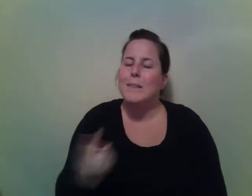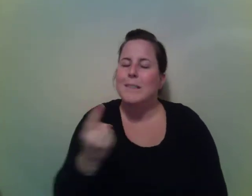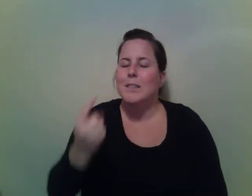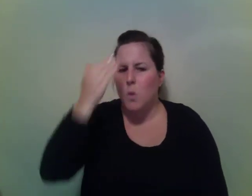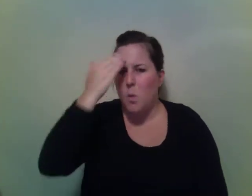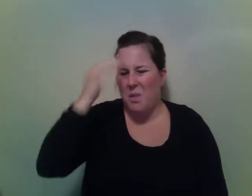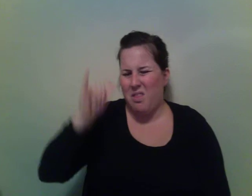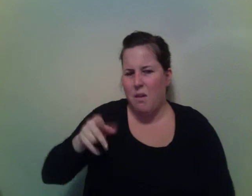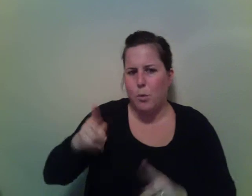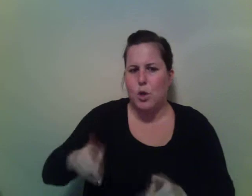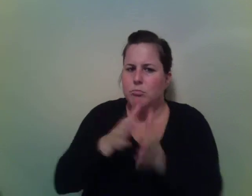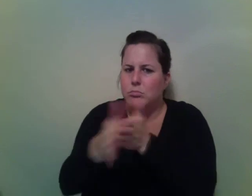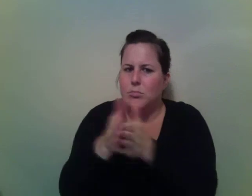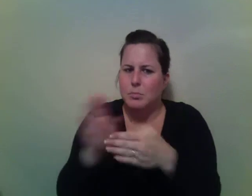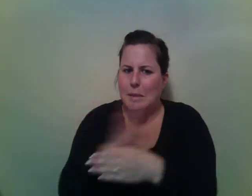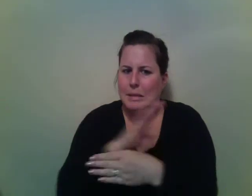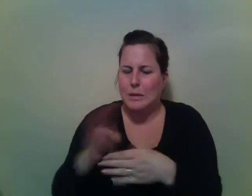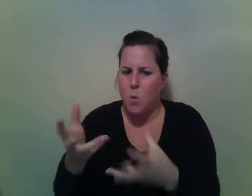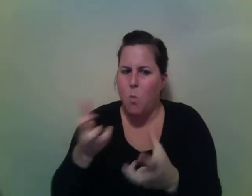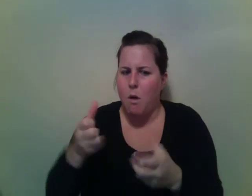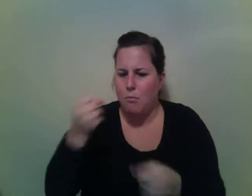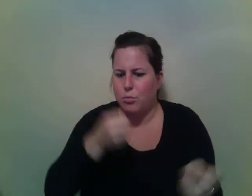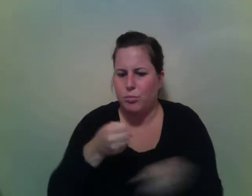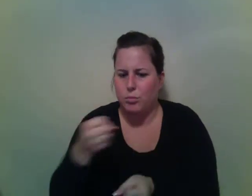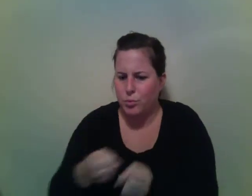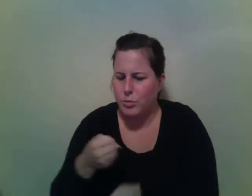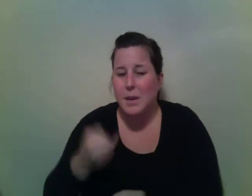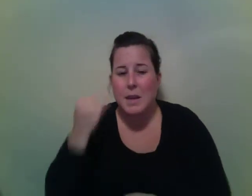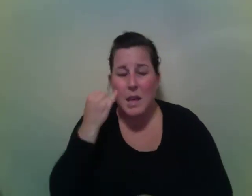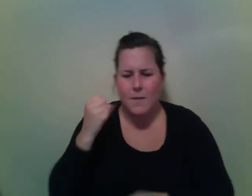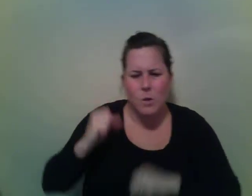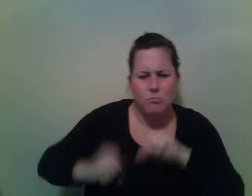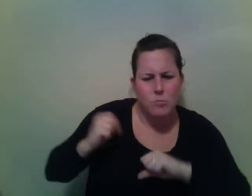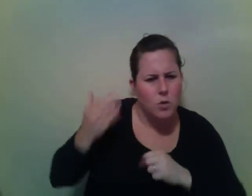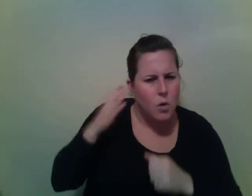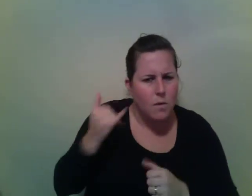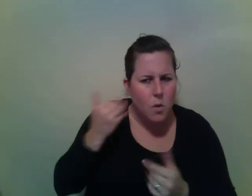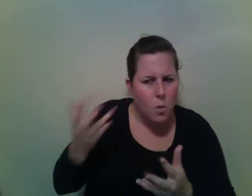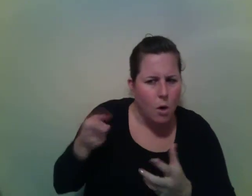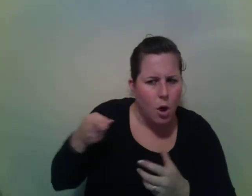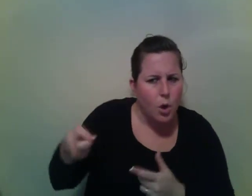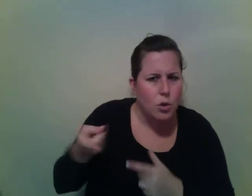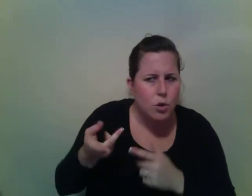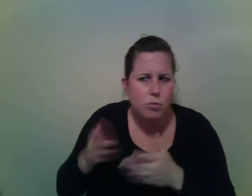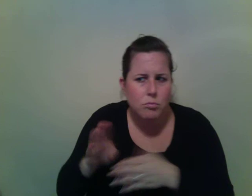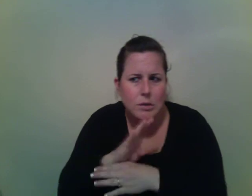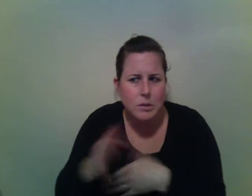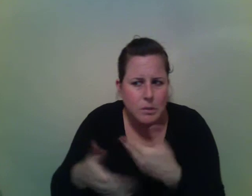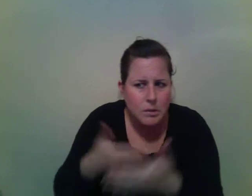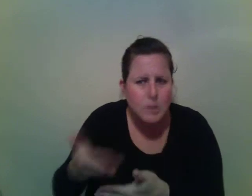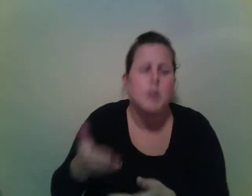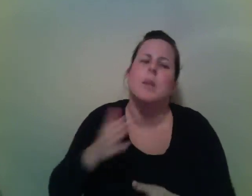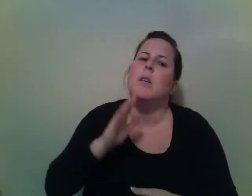if not, seek their permission. If you don't know whether or not Debbie is building or not, you absolutely need to ask for their permission.